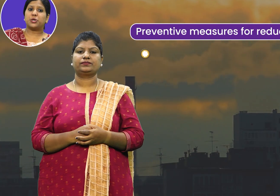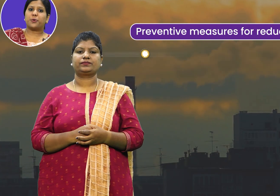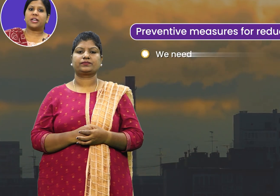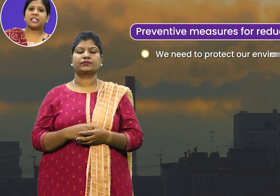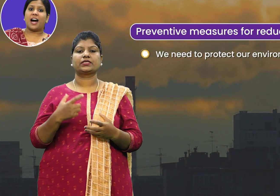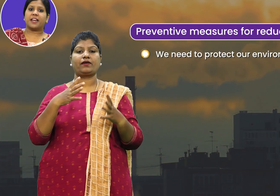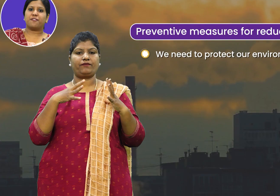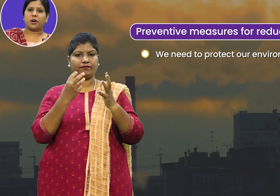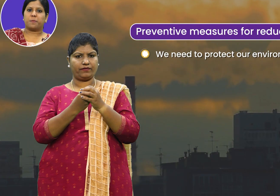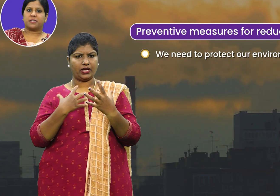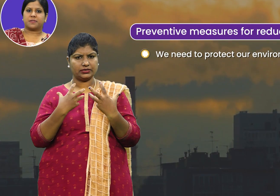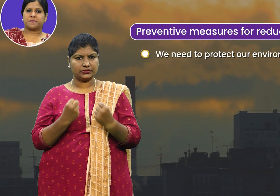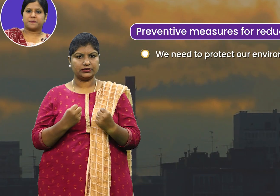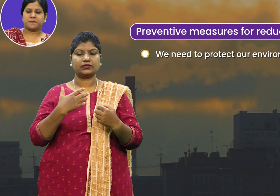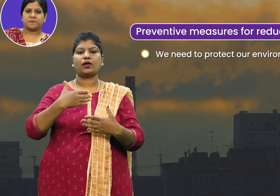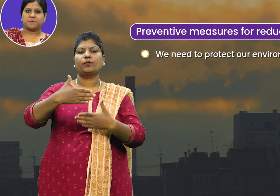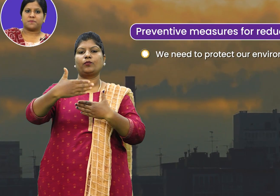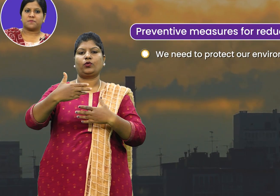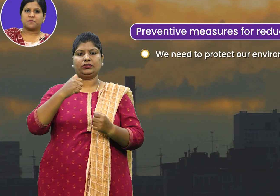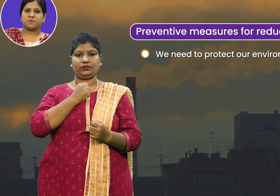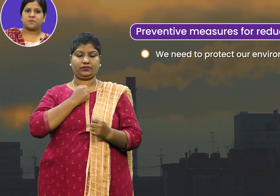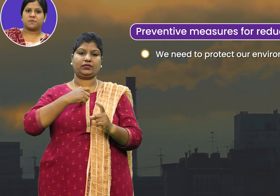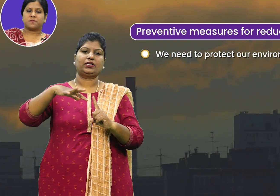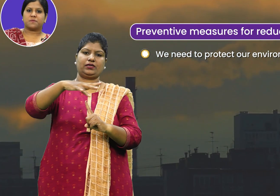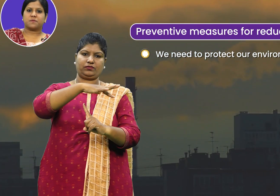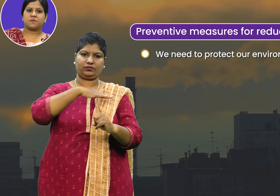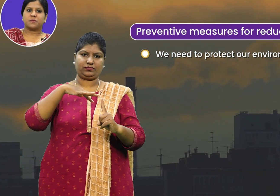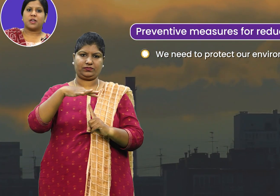We need to protect our environment.